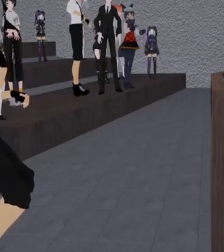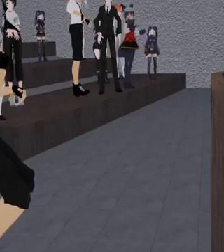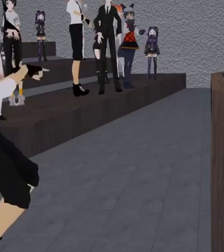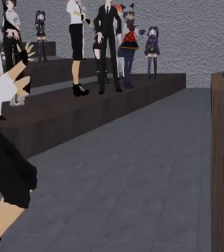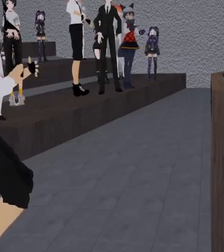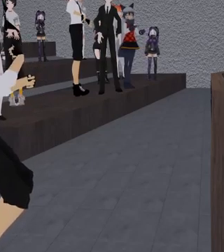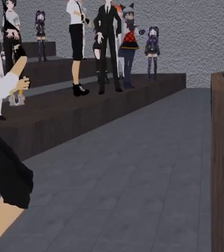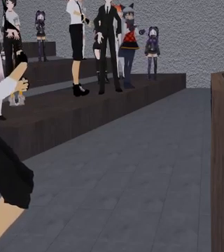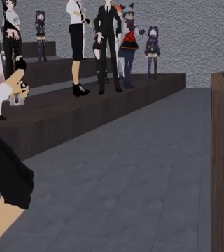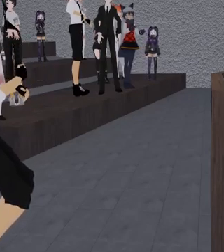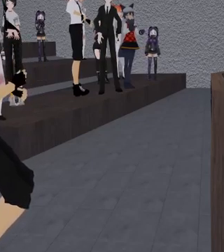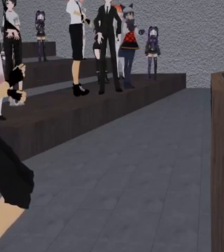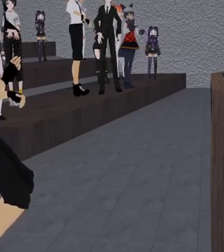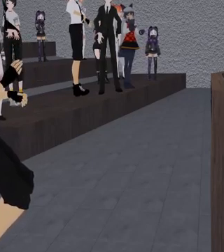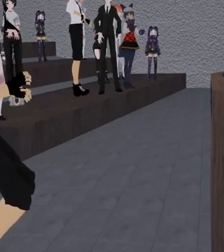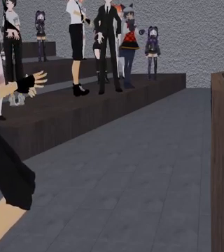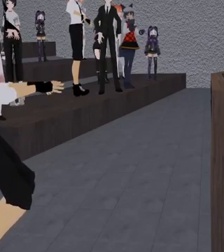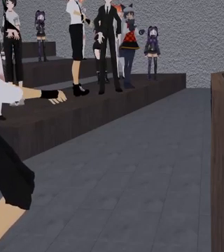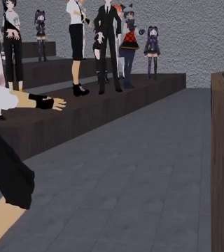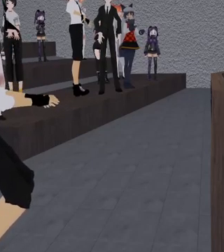Yeah, talking about that. Okay.